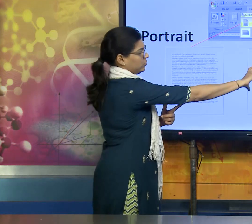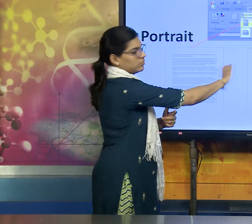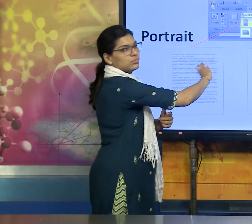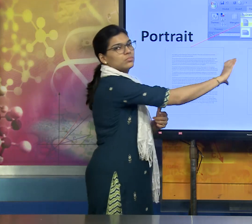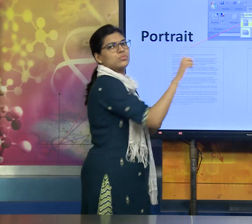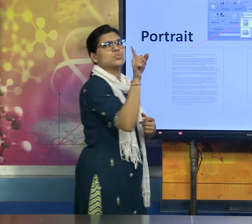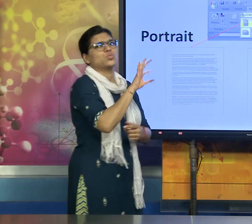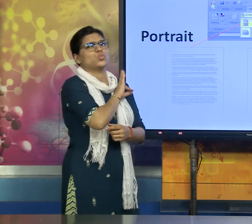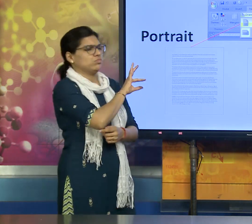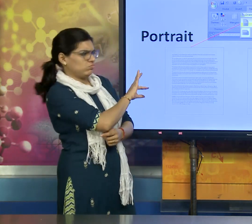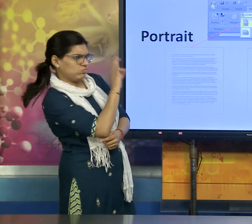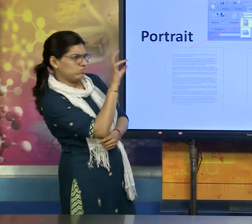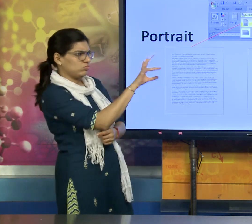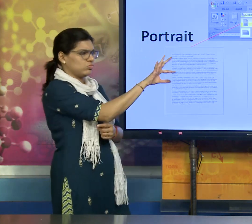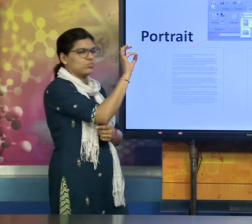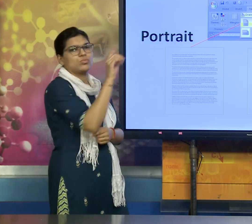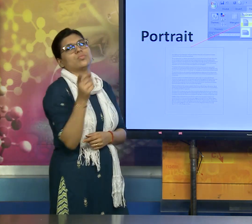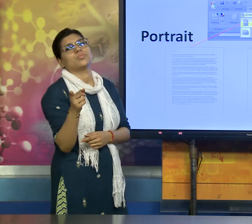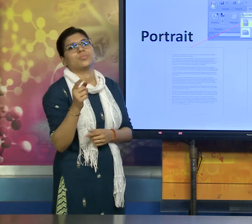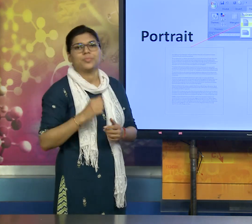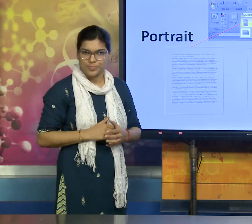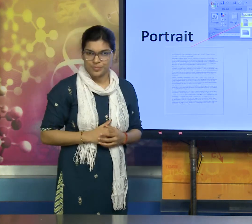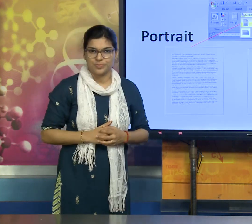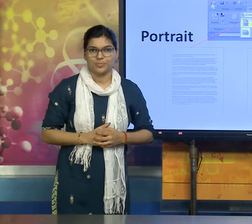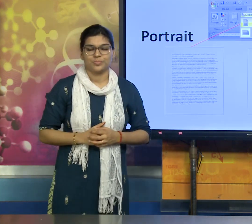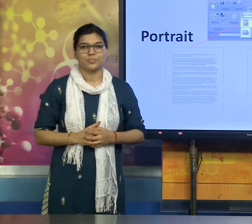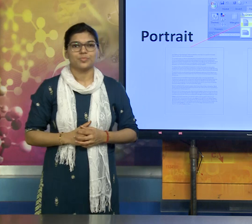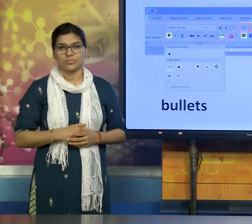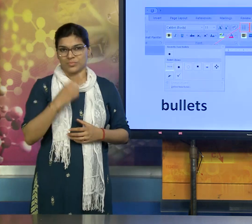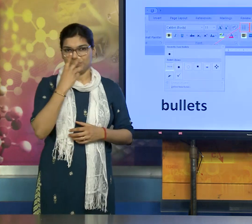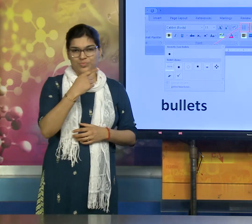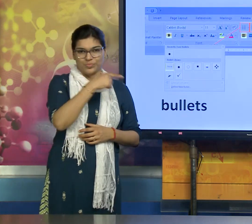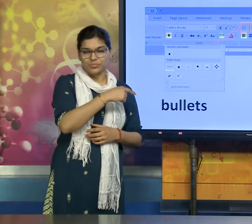landscape form. You can choose the desired style.